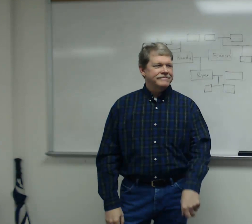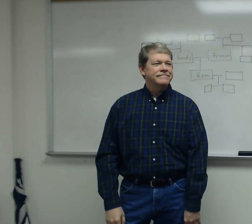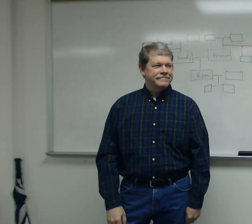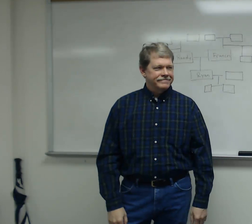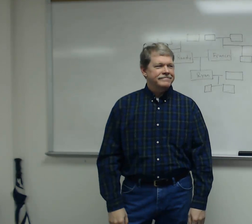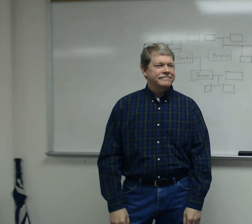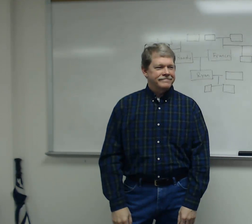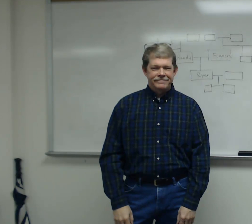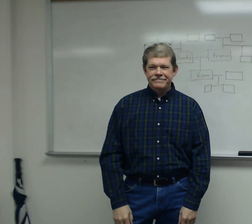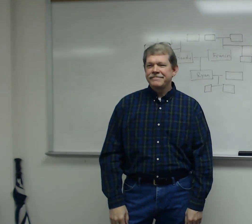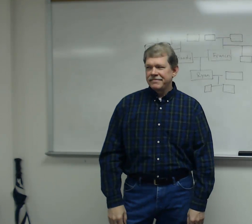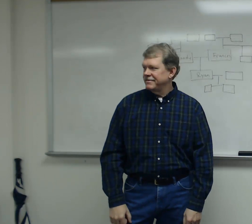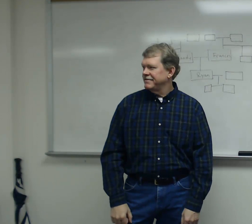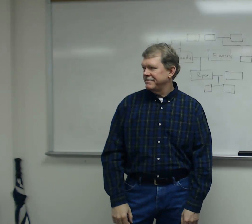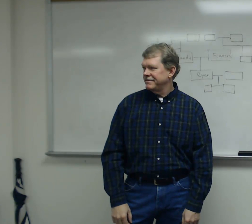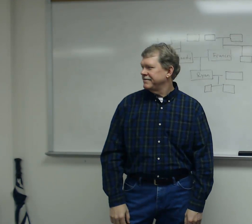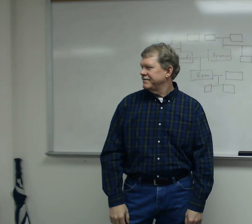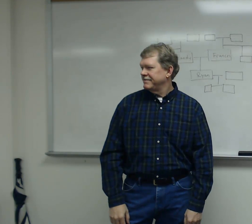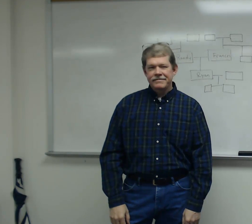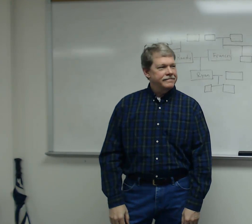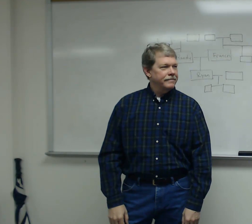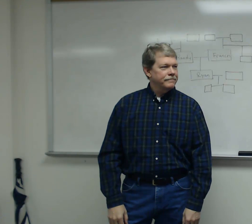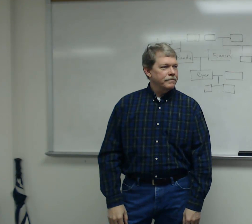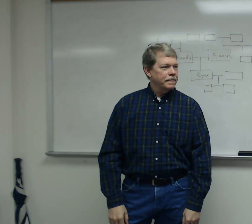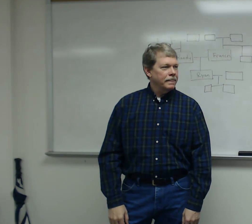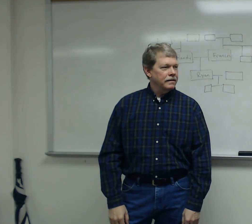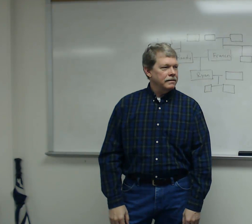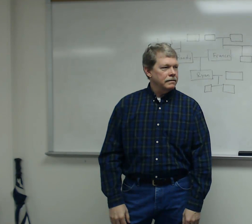Uh-huh. Whatever the big one.